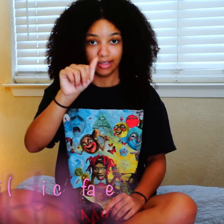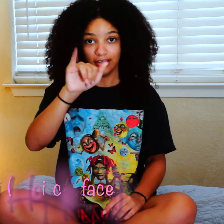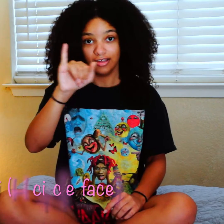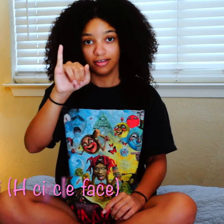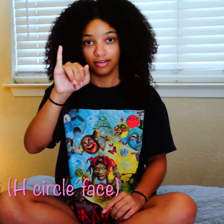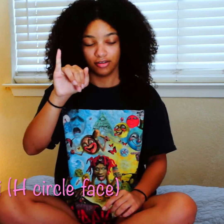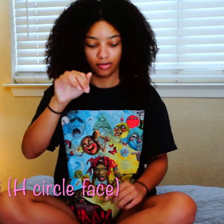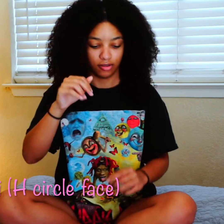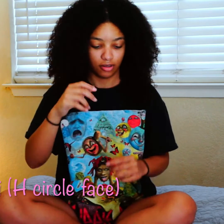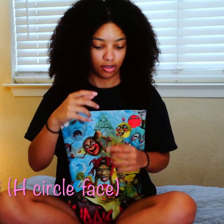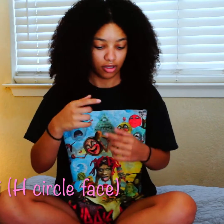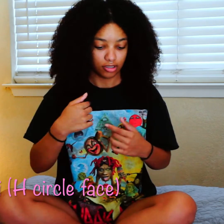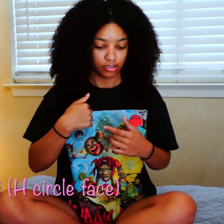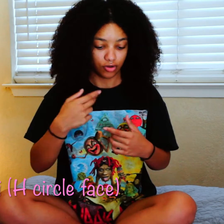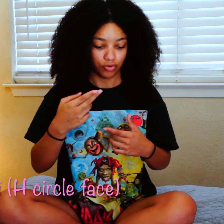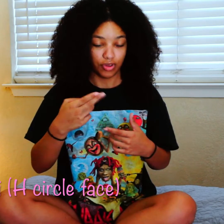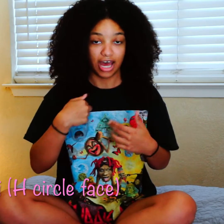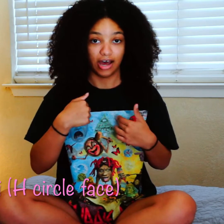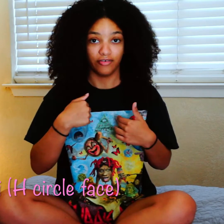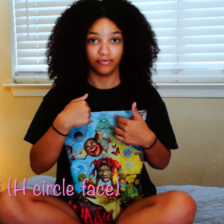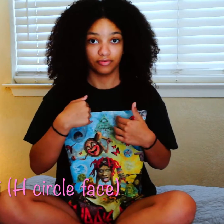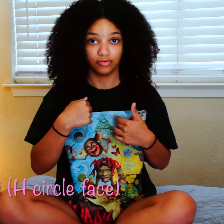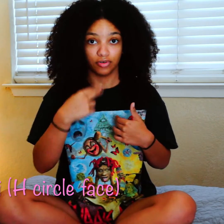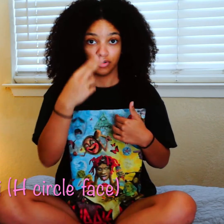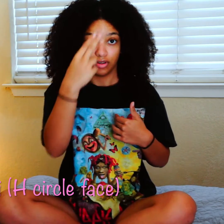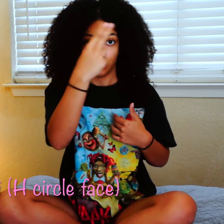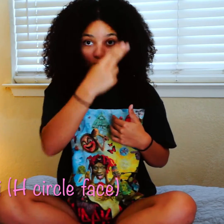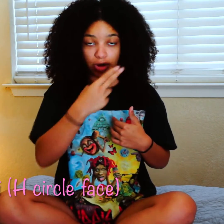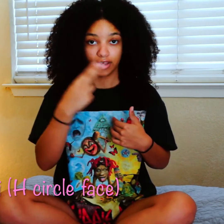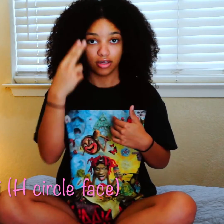Hawaii. So you have Hawaii